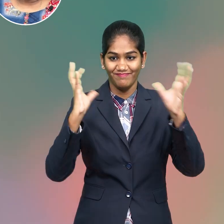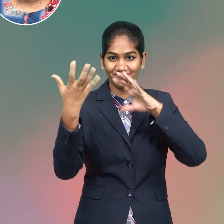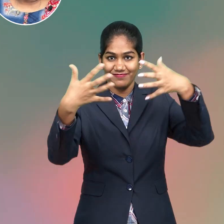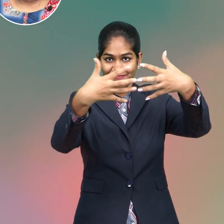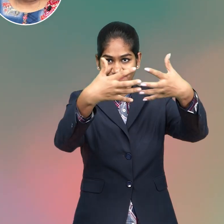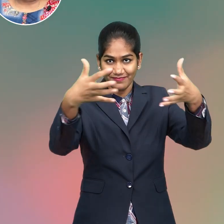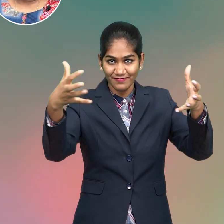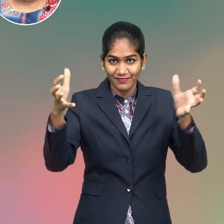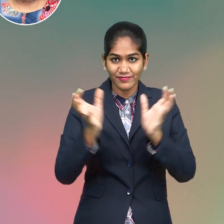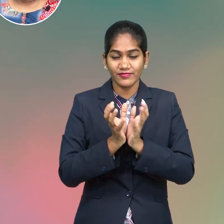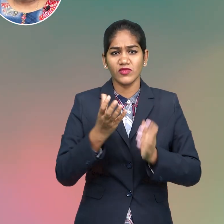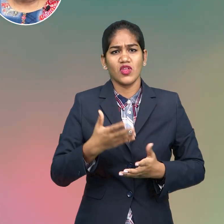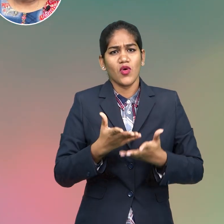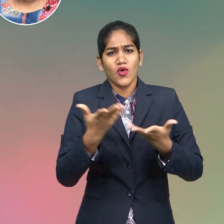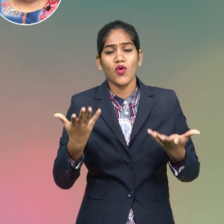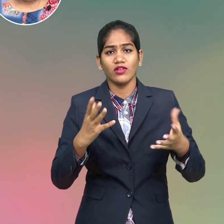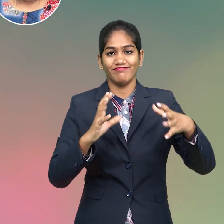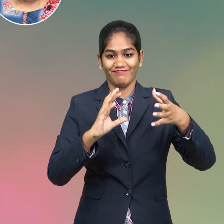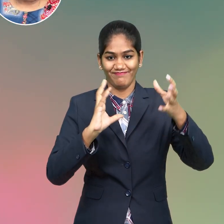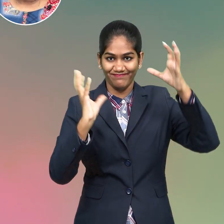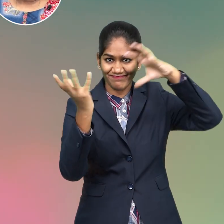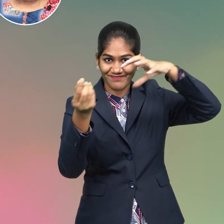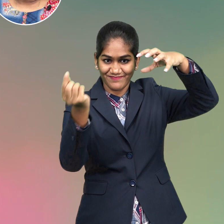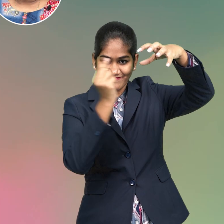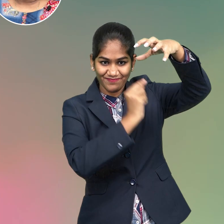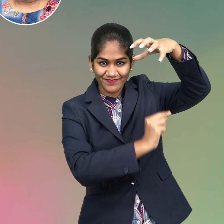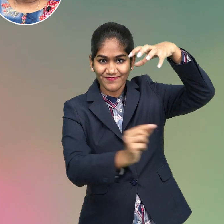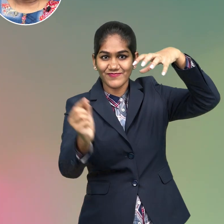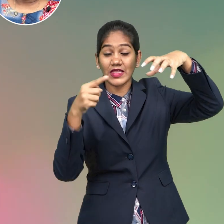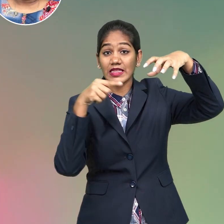Latitude or distance from the equator.